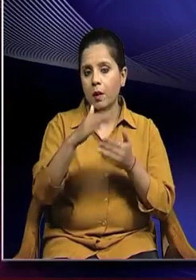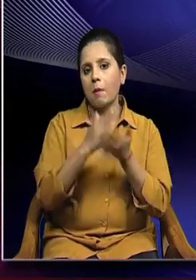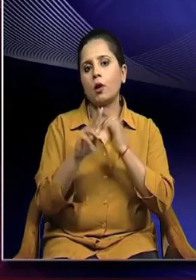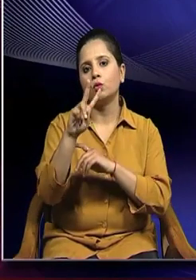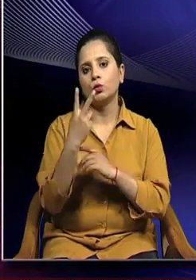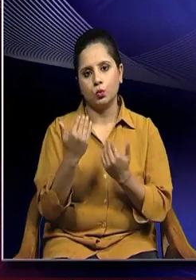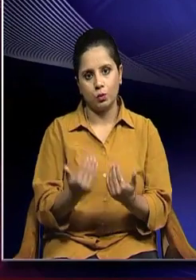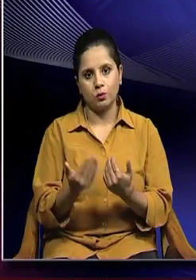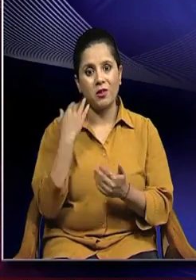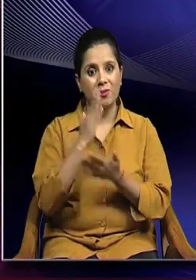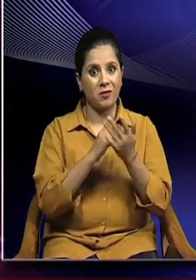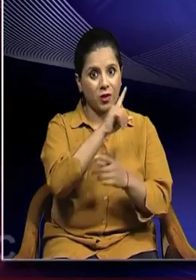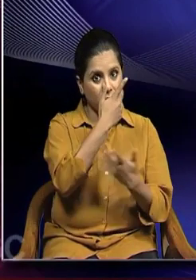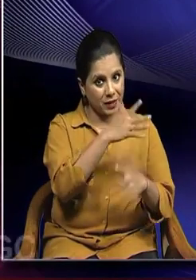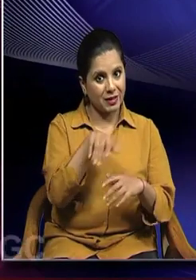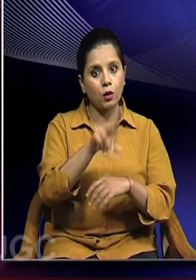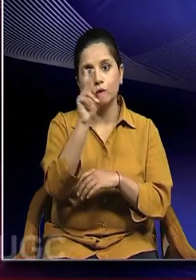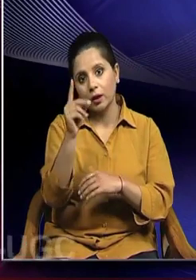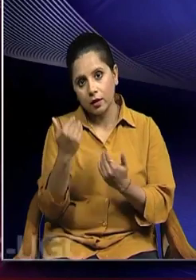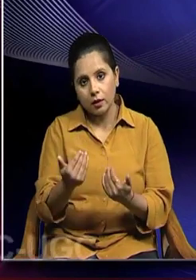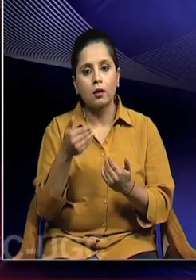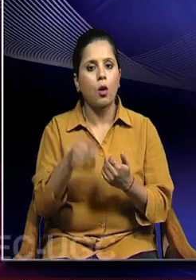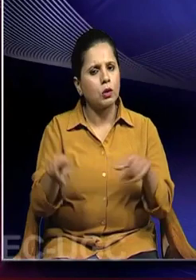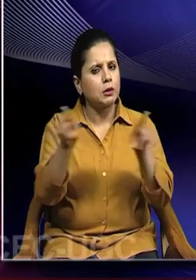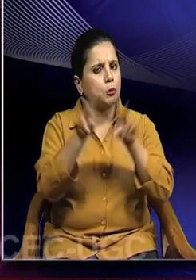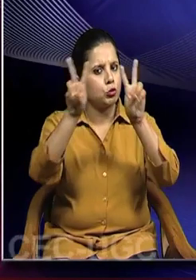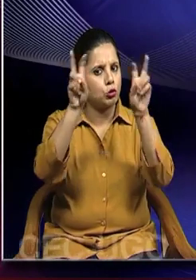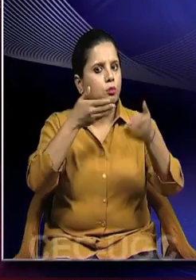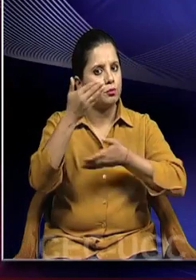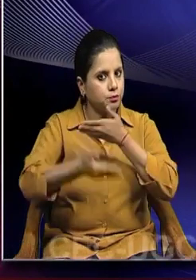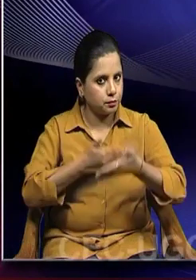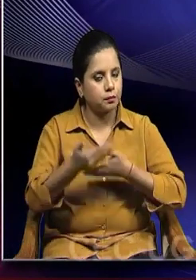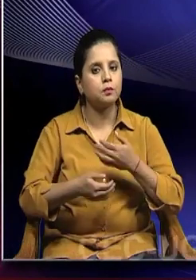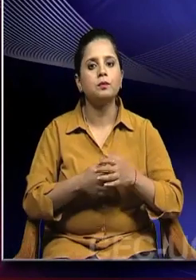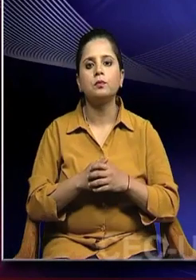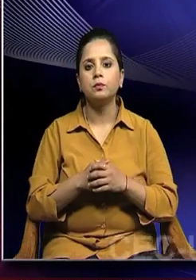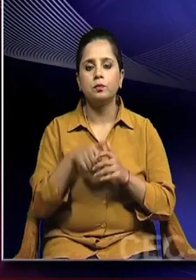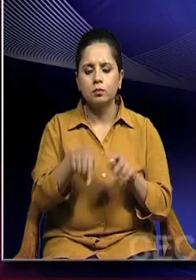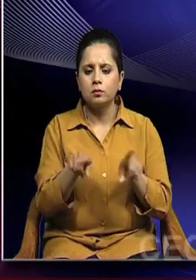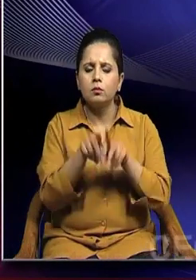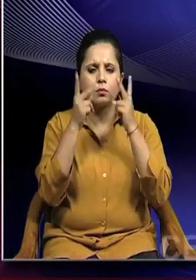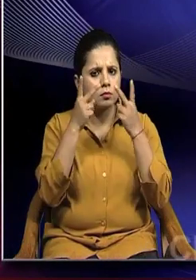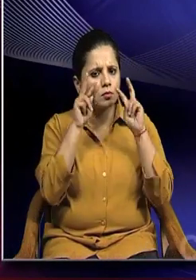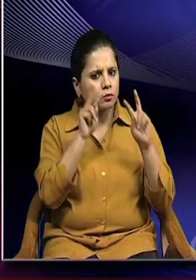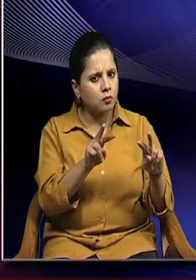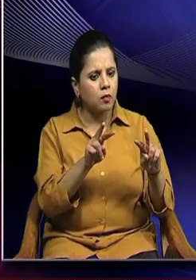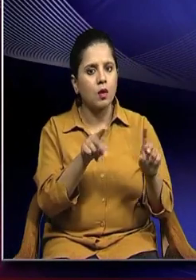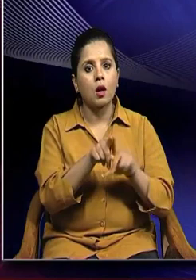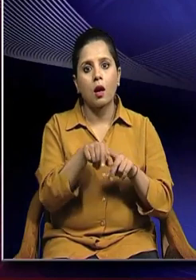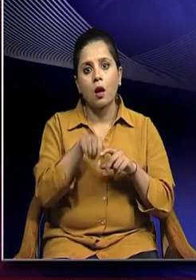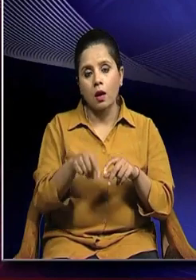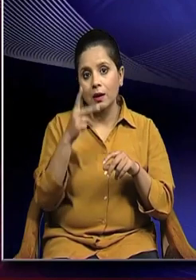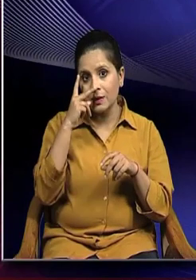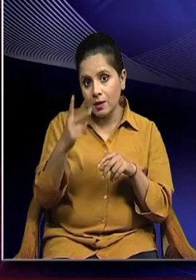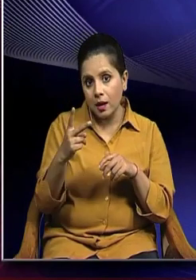of our lectures on the same topic. This is basically looking at the Western models